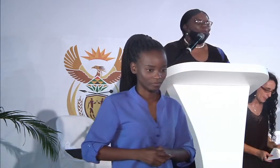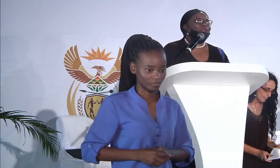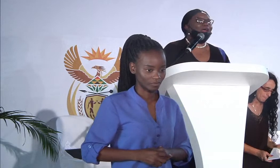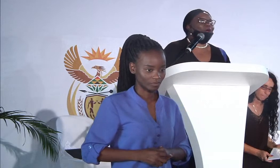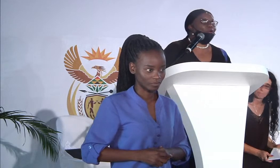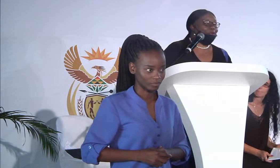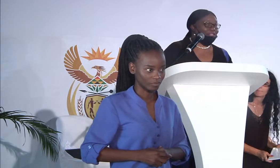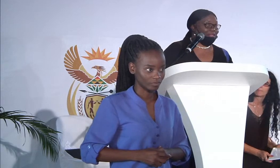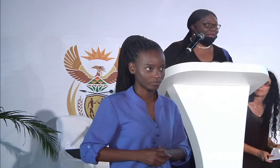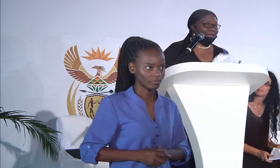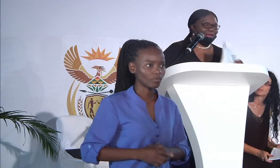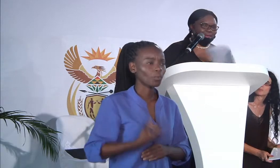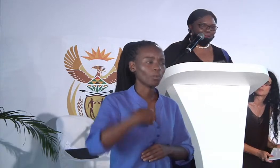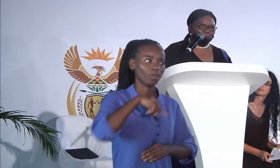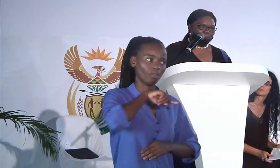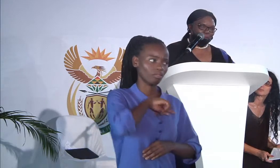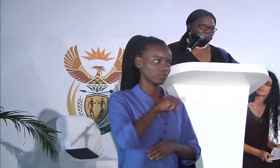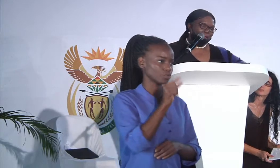We are almost there.